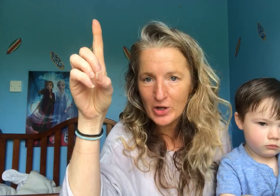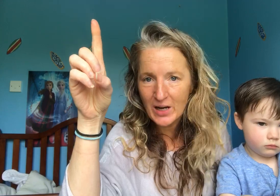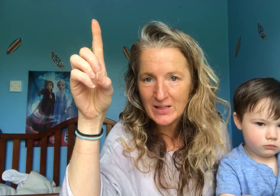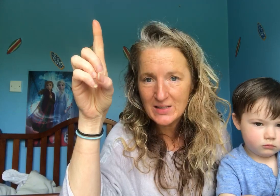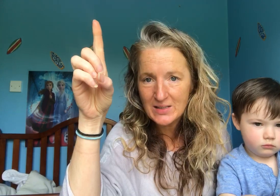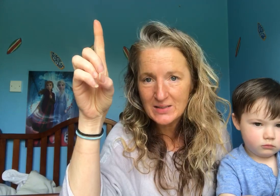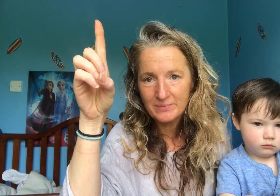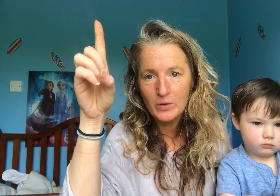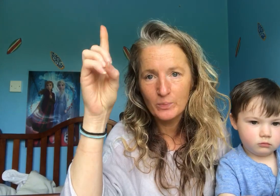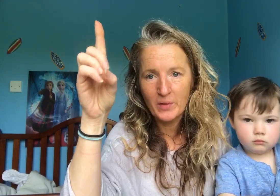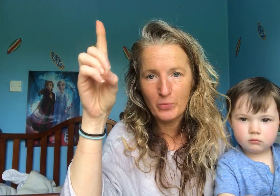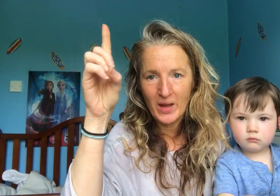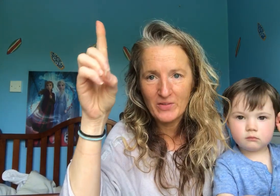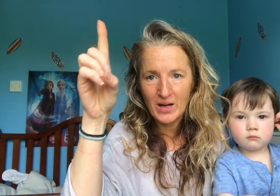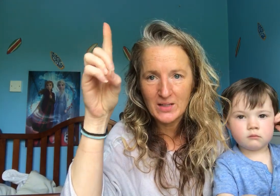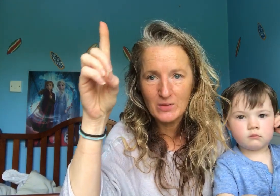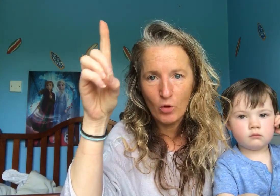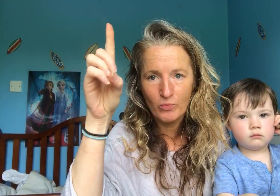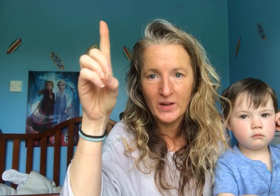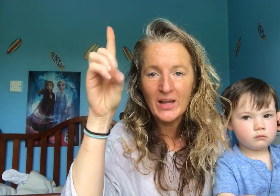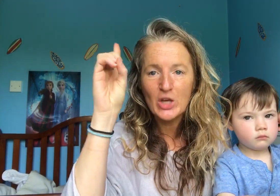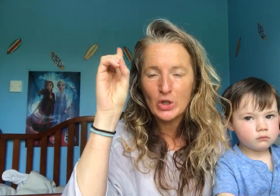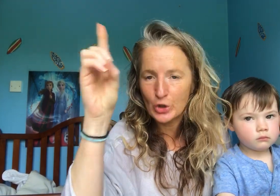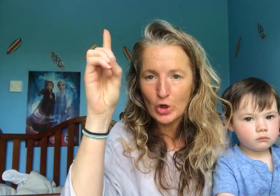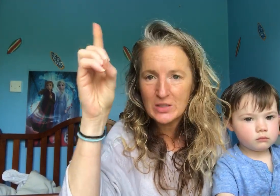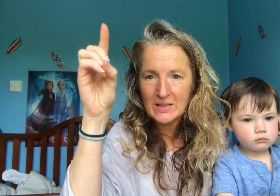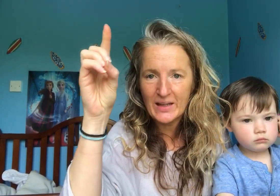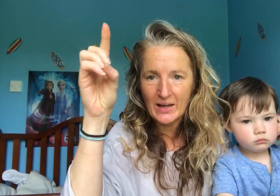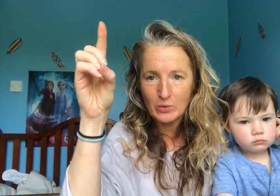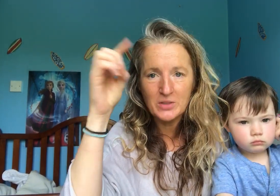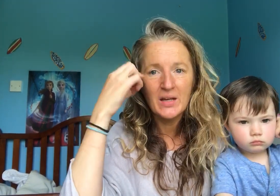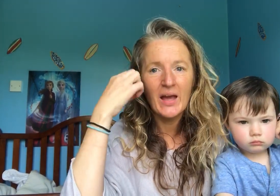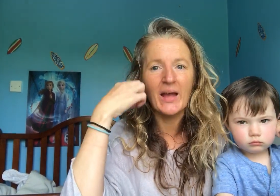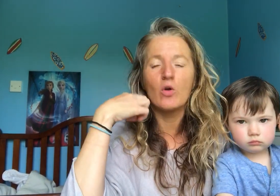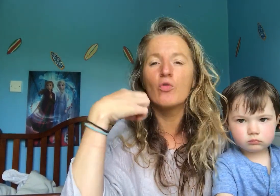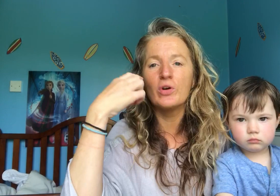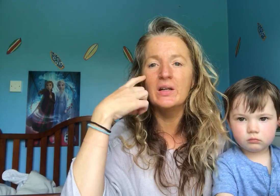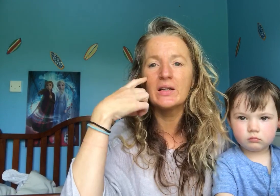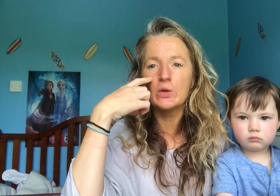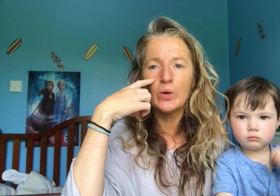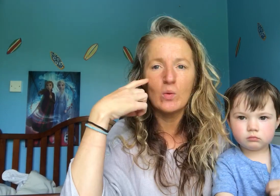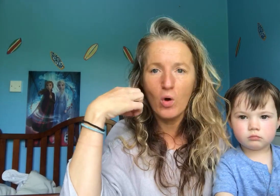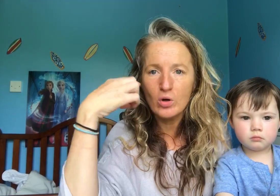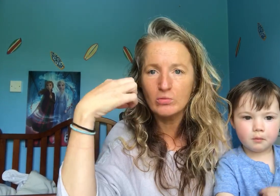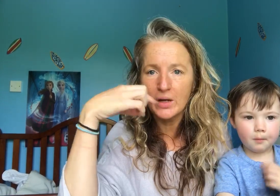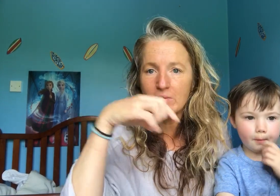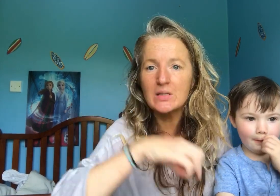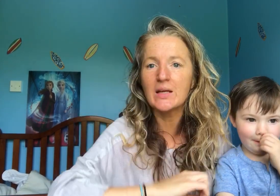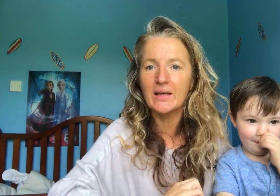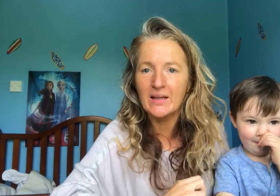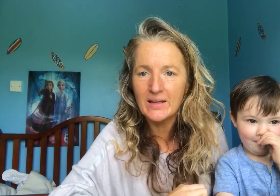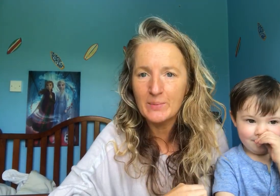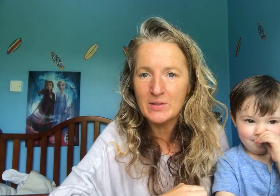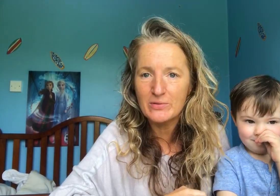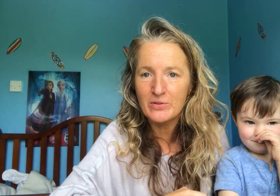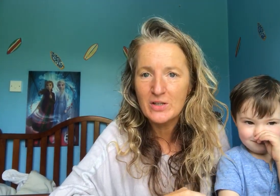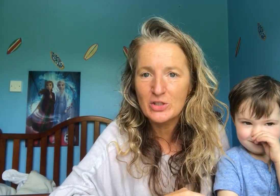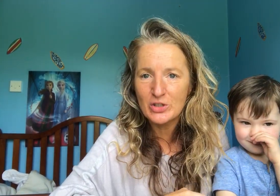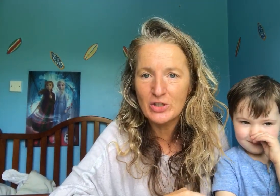our gardens, if we have a garden, hopefully. You can all still get out and go for a little quick walk around, get a little bit of sun on